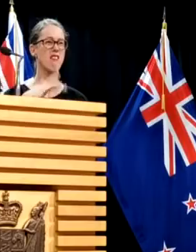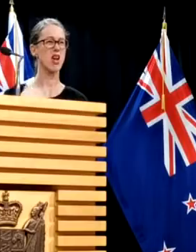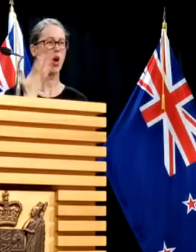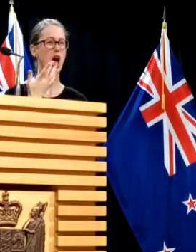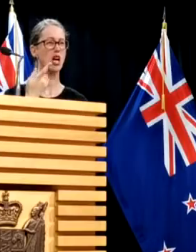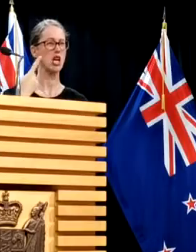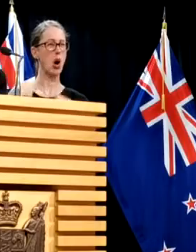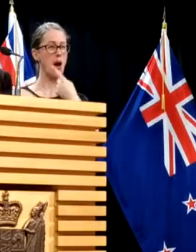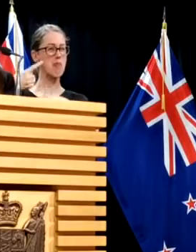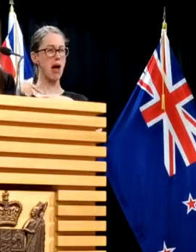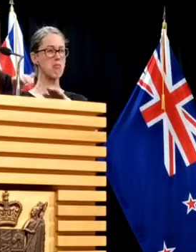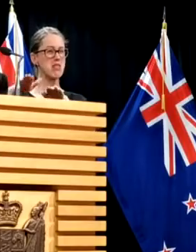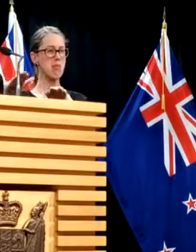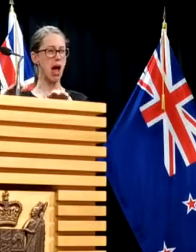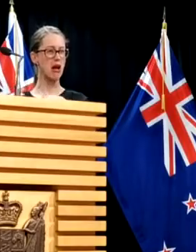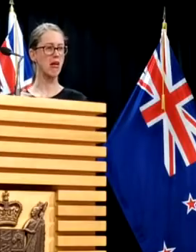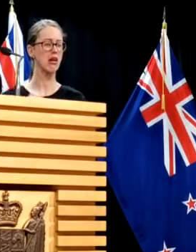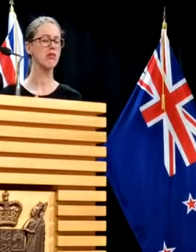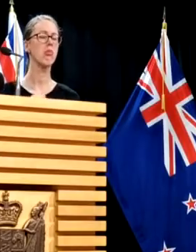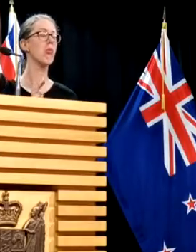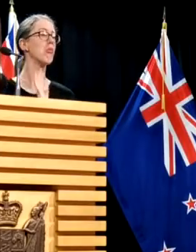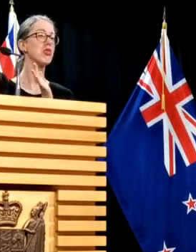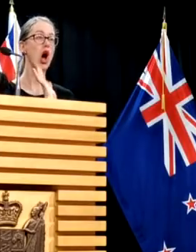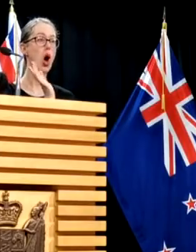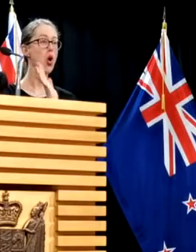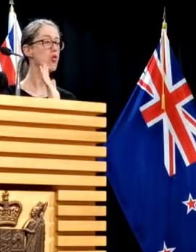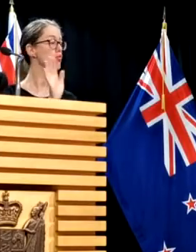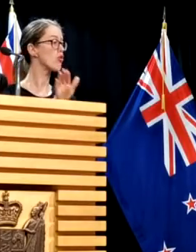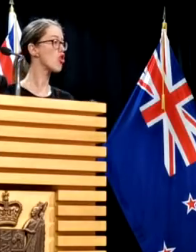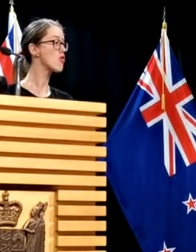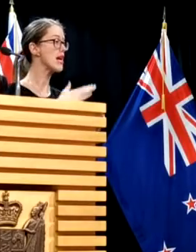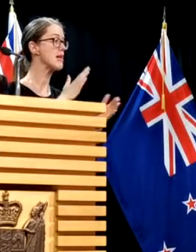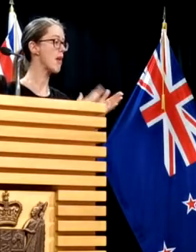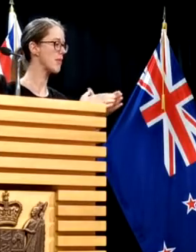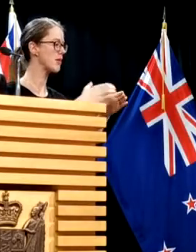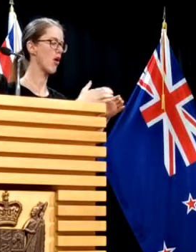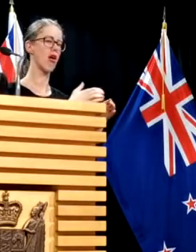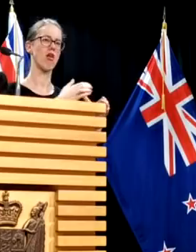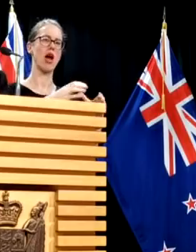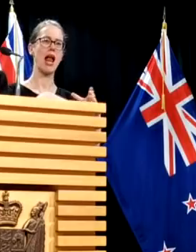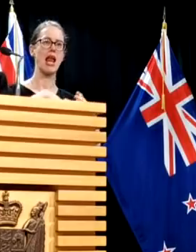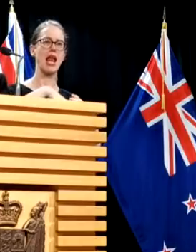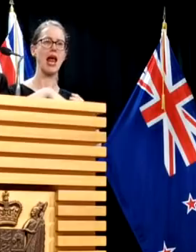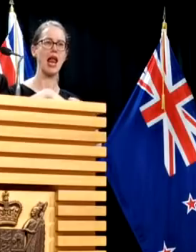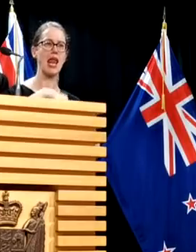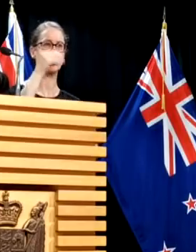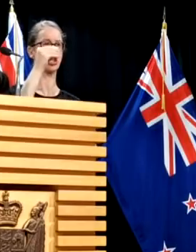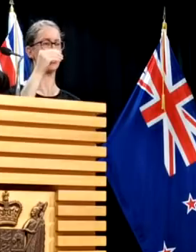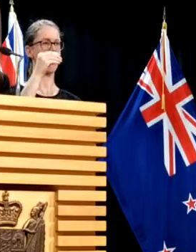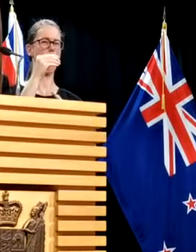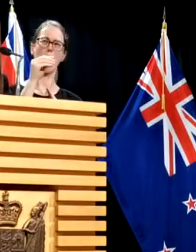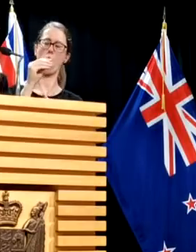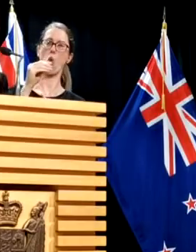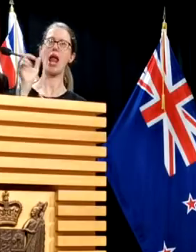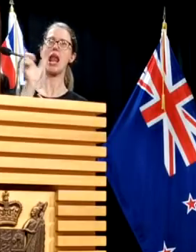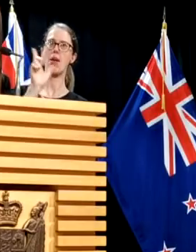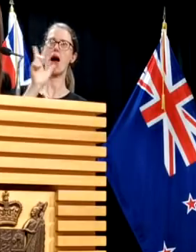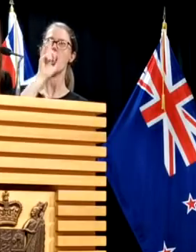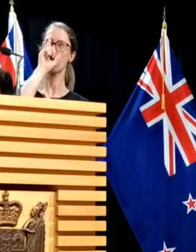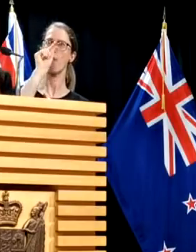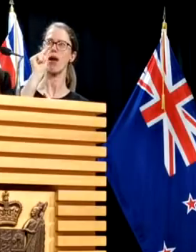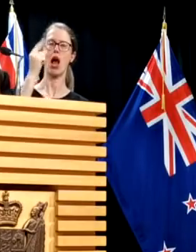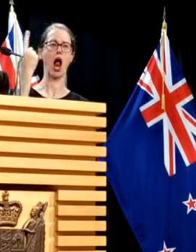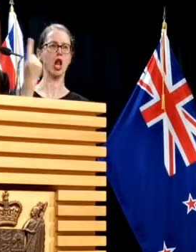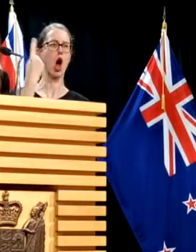back? No, I don't think so. I mean, I think that they will be looking at the election result and saying, well, actually, Labor could govern alone. Labor